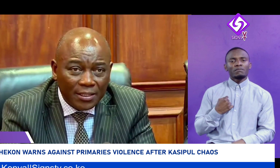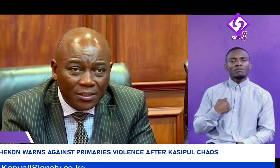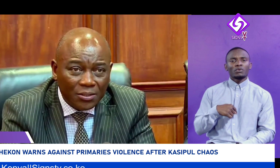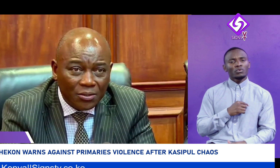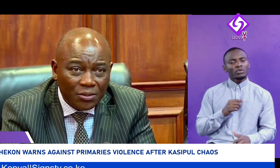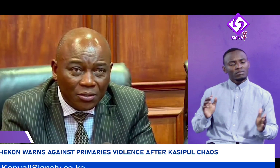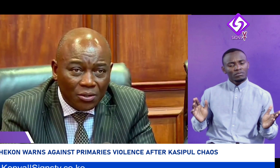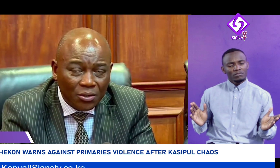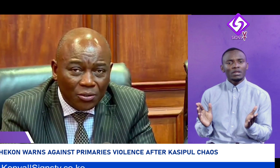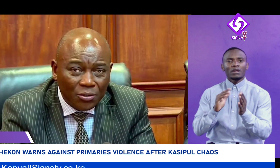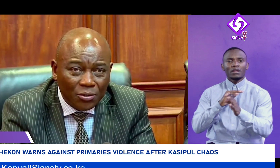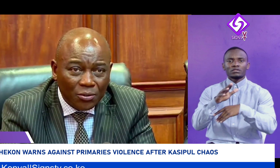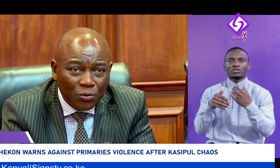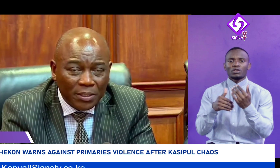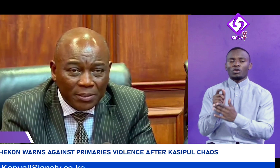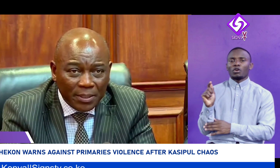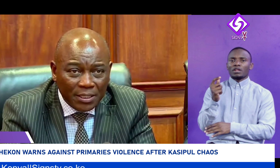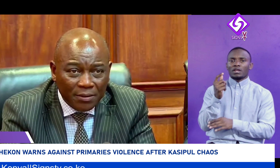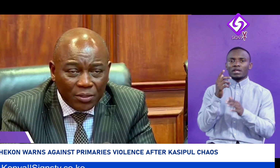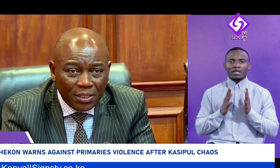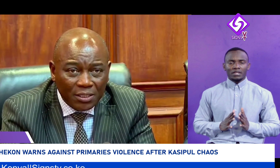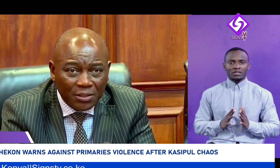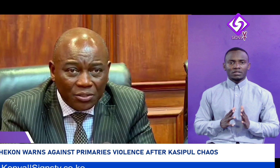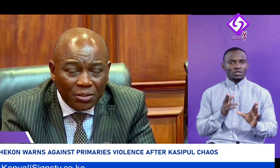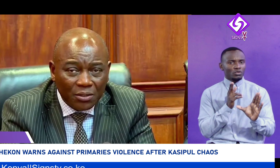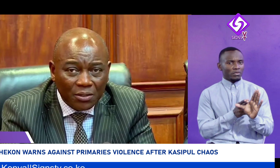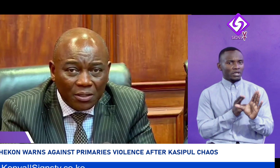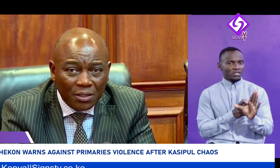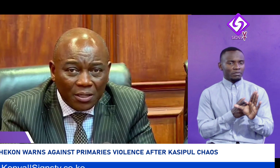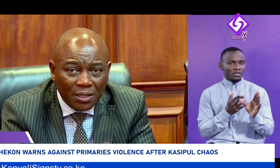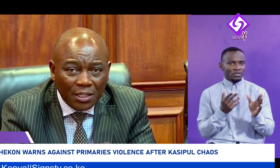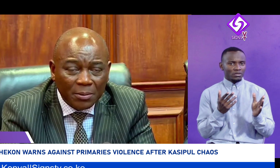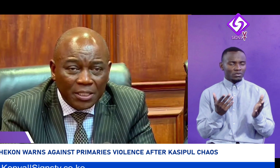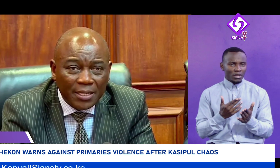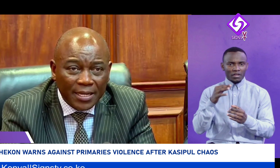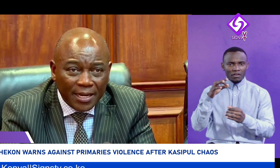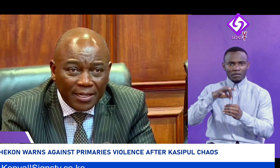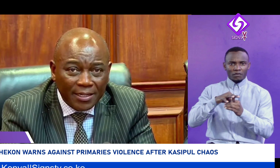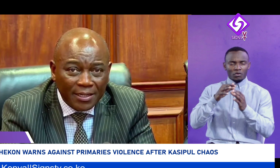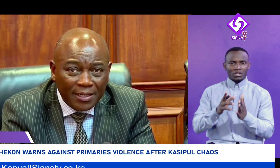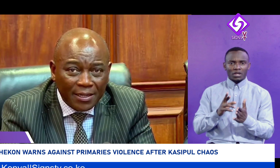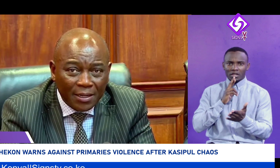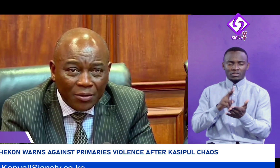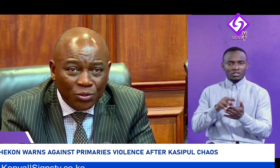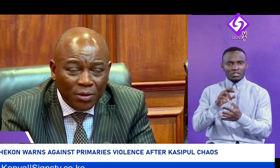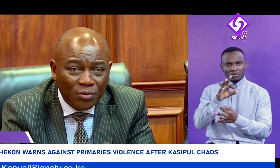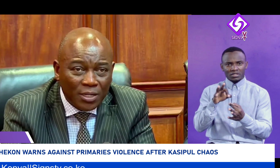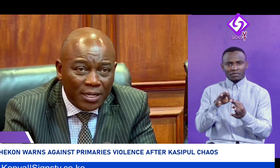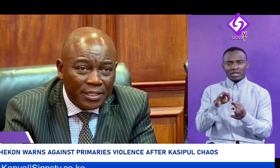Kenyans to participate in the voter registration, especially the young, those who have not had a chance